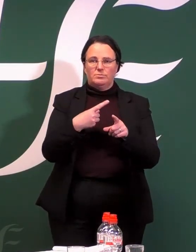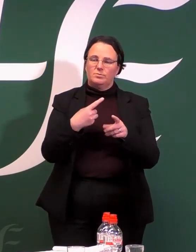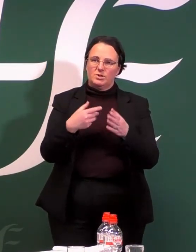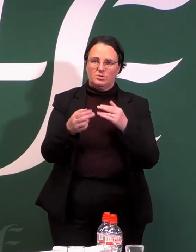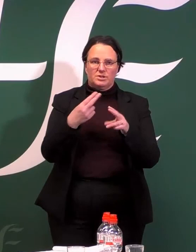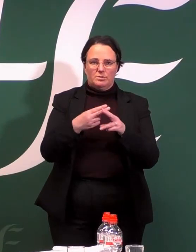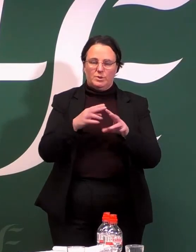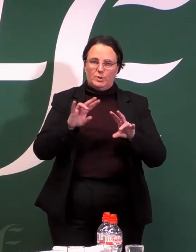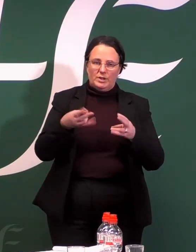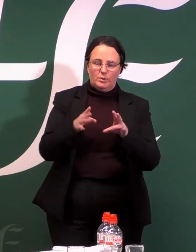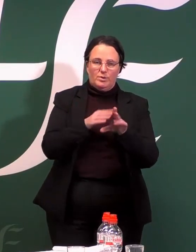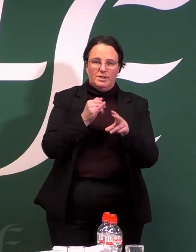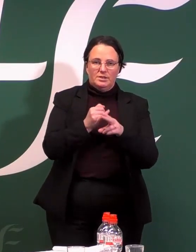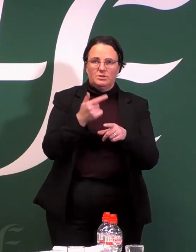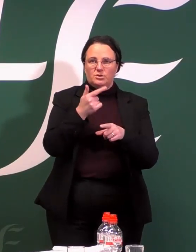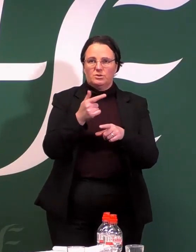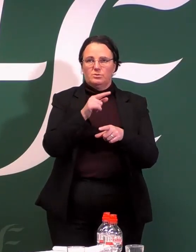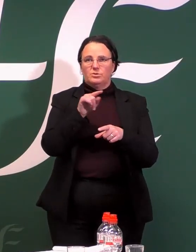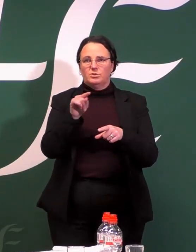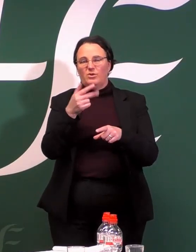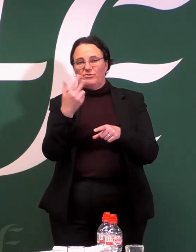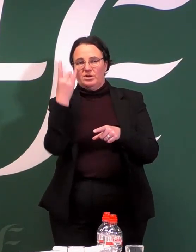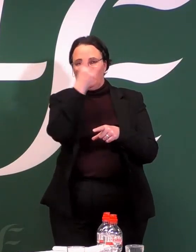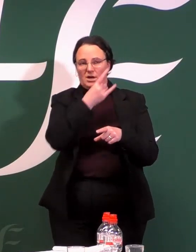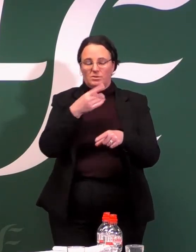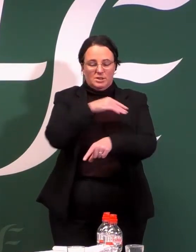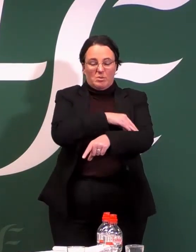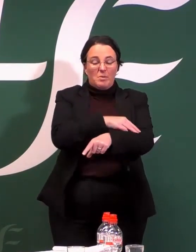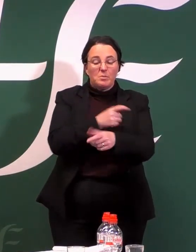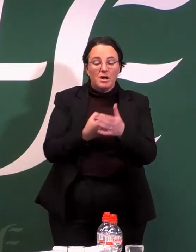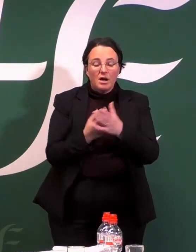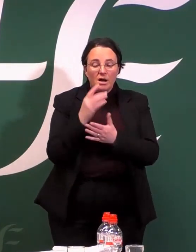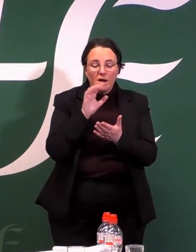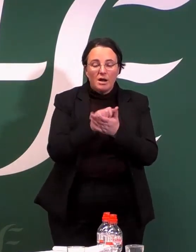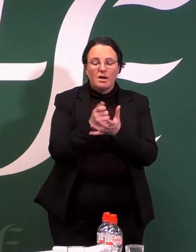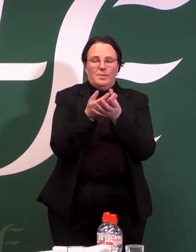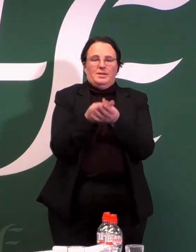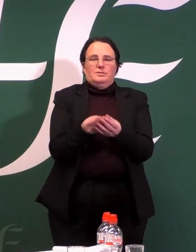quickly. Within about, I think, 2 to 3 hours, the problem was resolved.